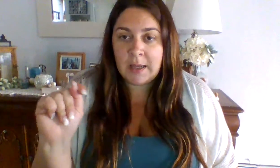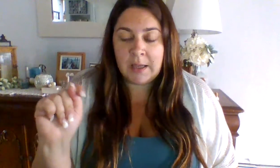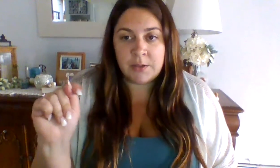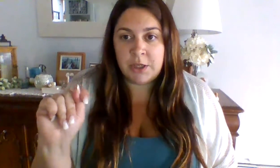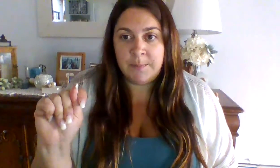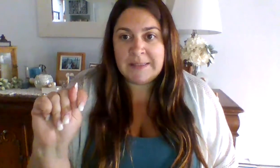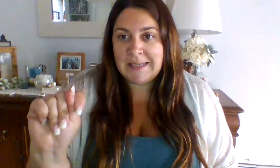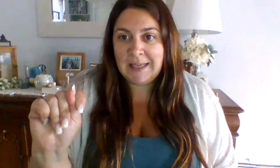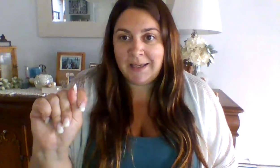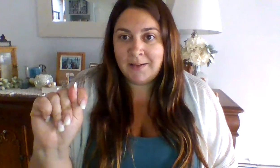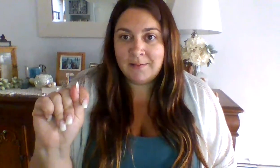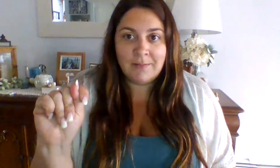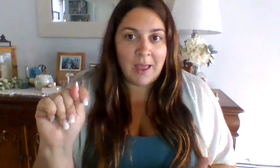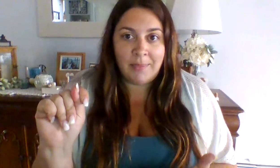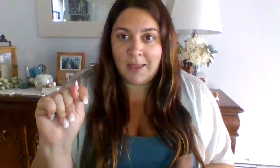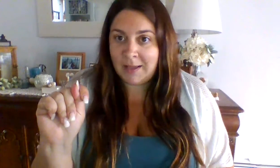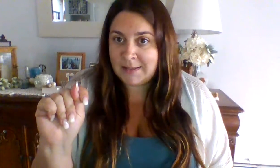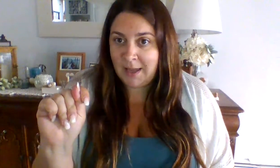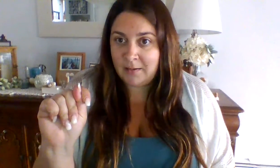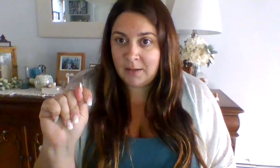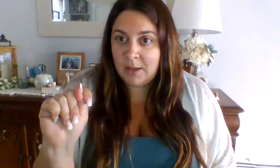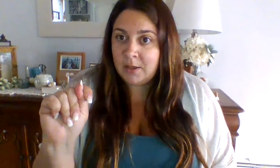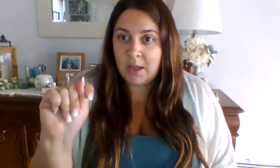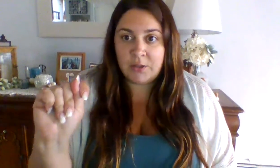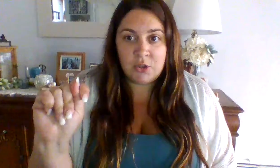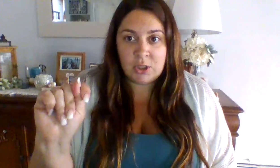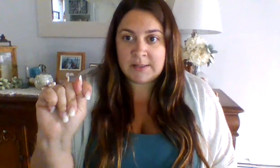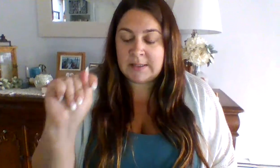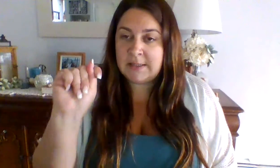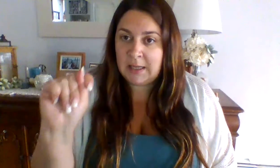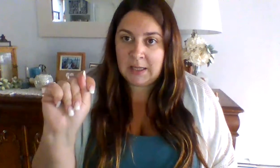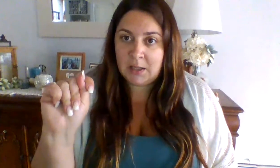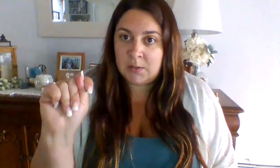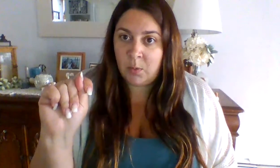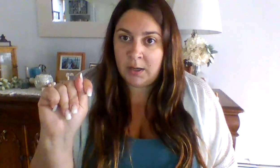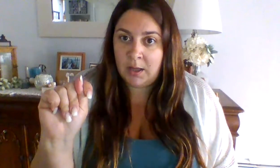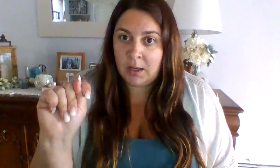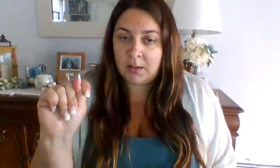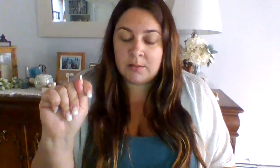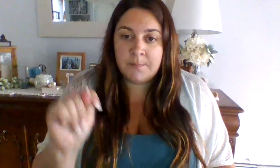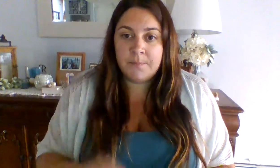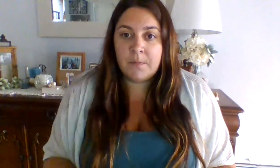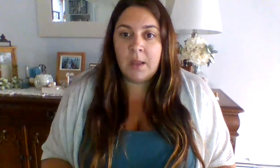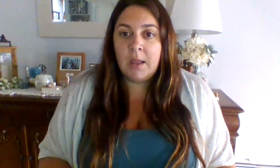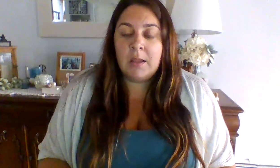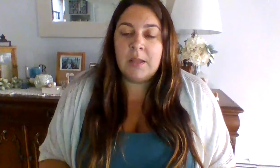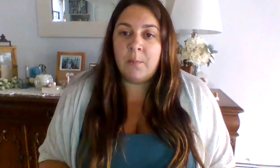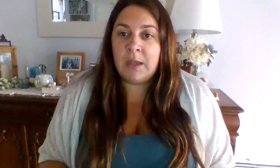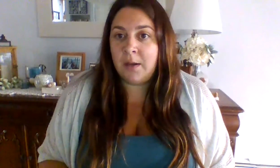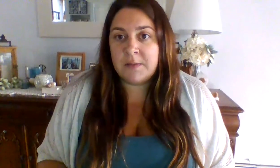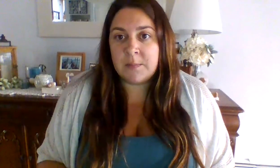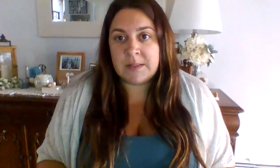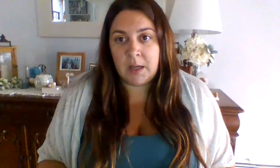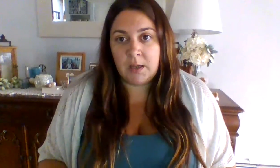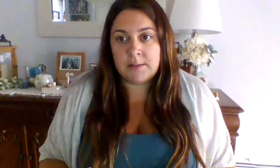hand shape T, and that's it. It's just a T, it's one hand. Then we have some signs that